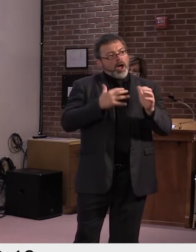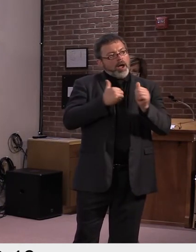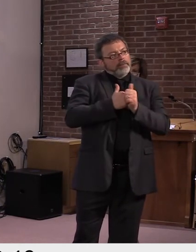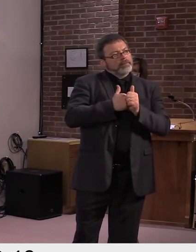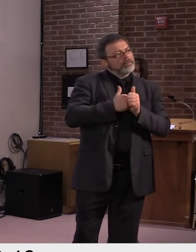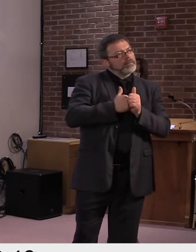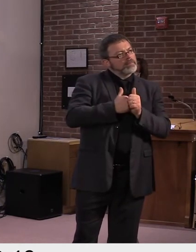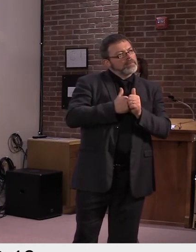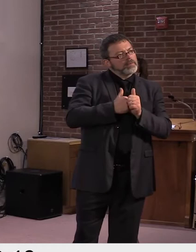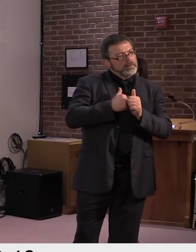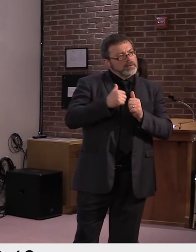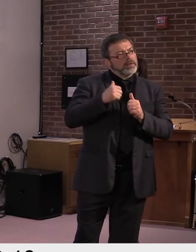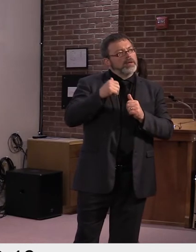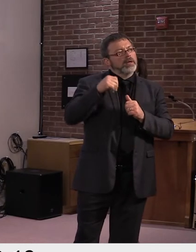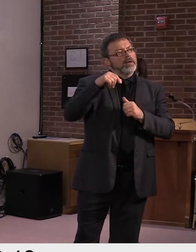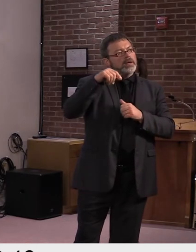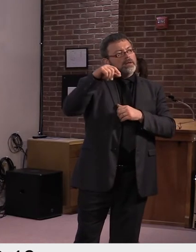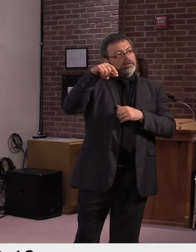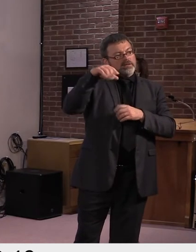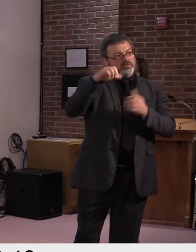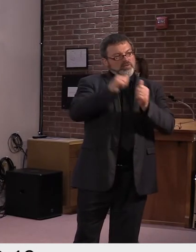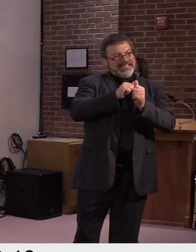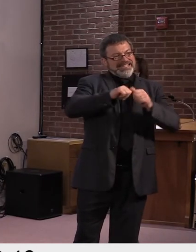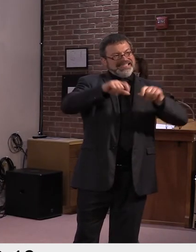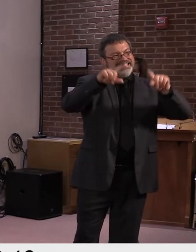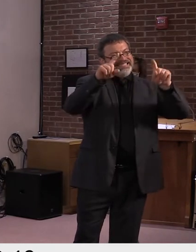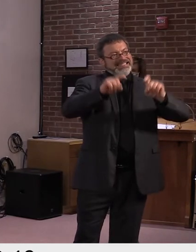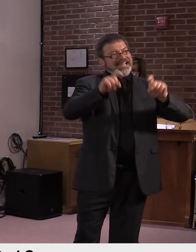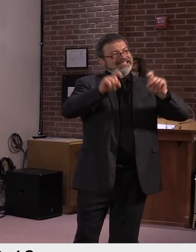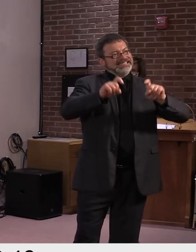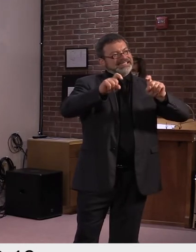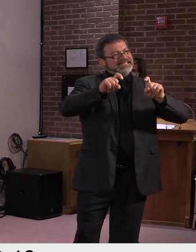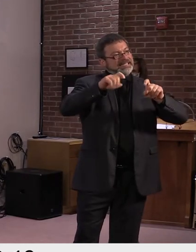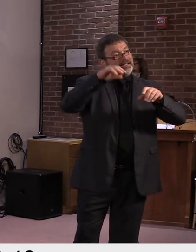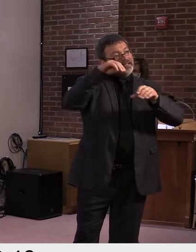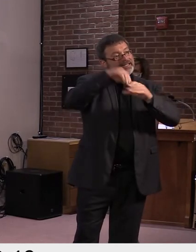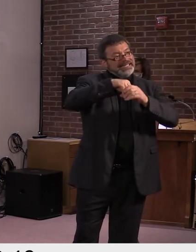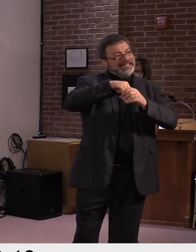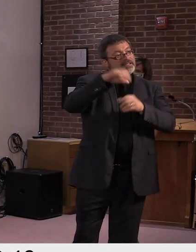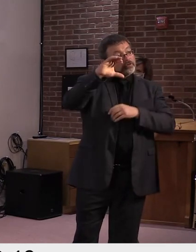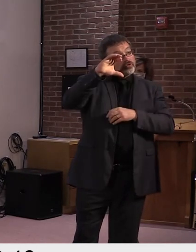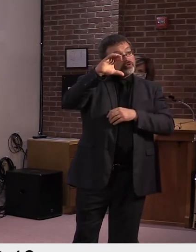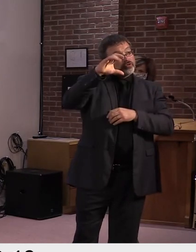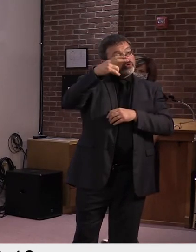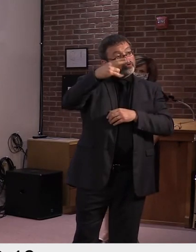if it's all been conducted and if there were the results. Is this in the correctional facility?